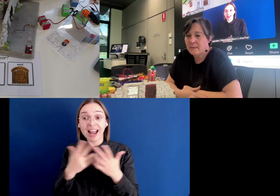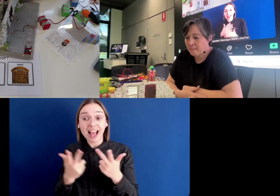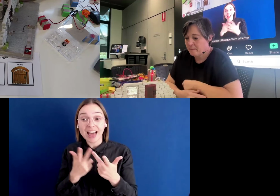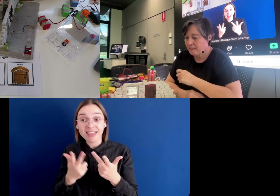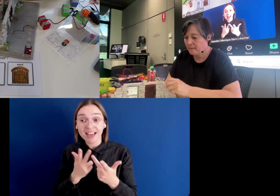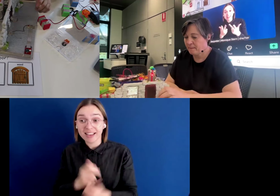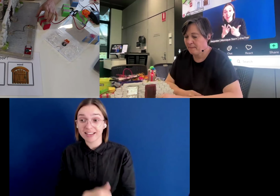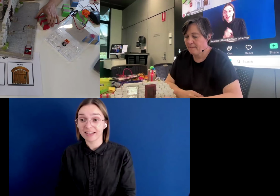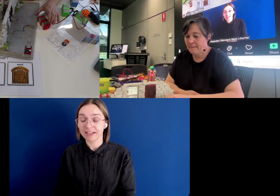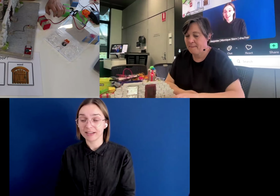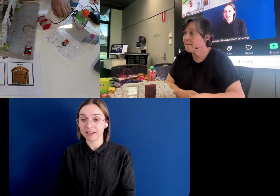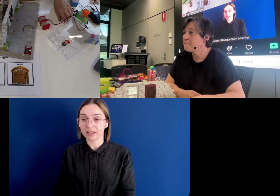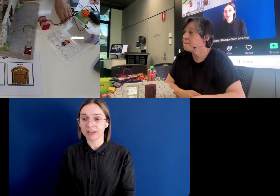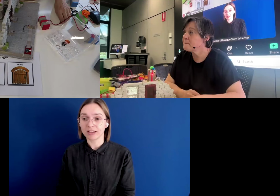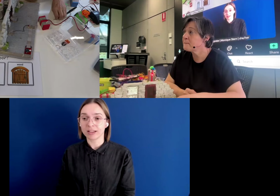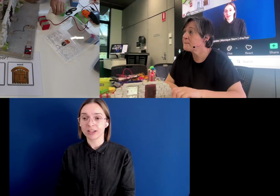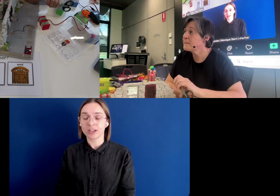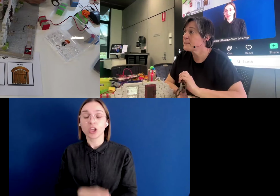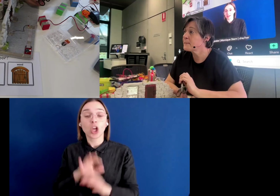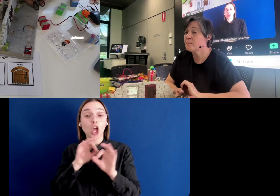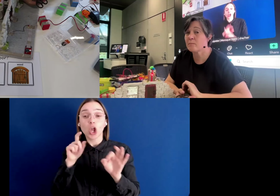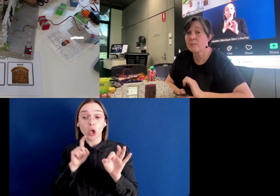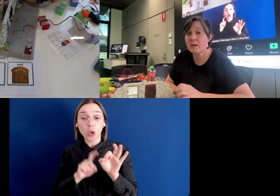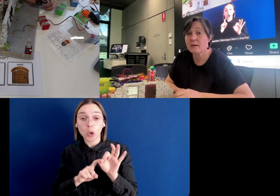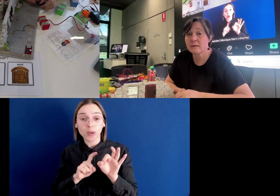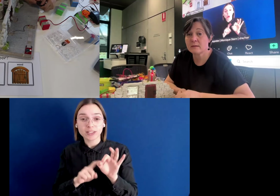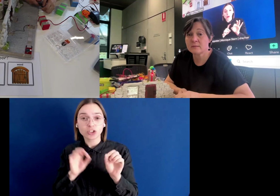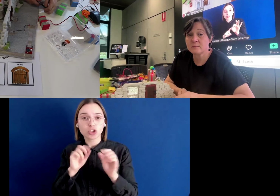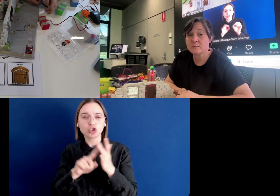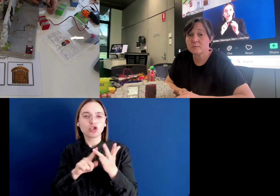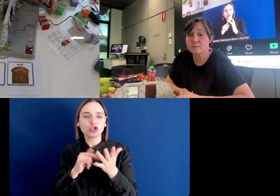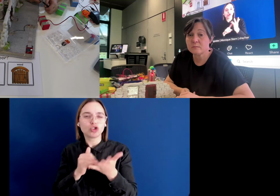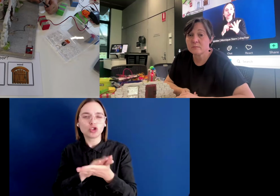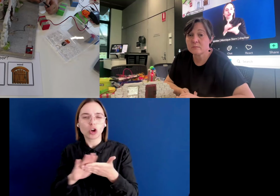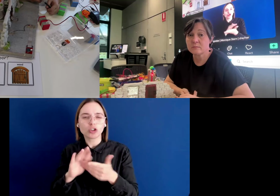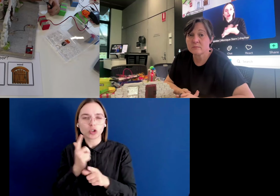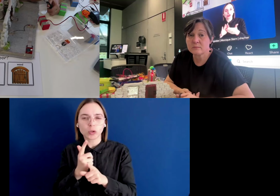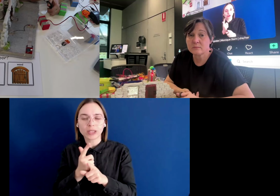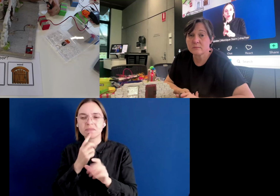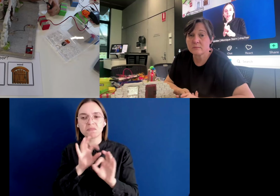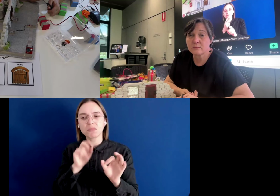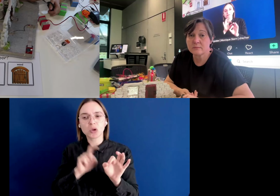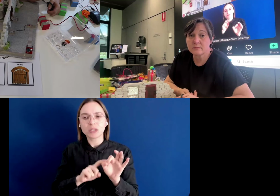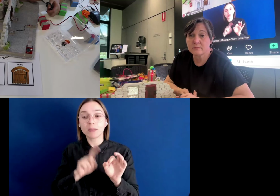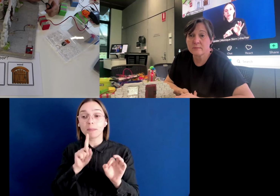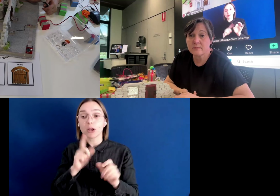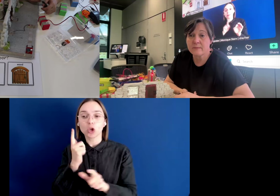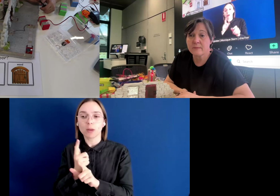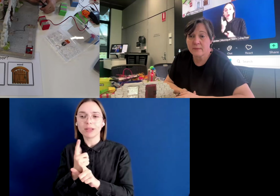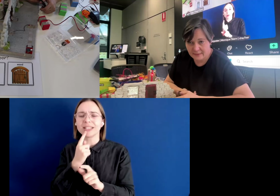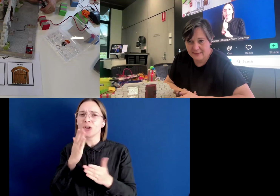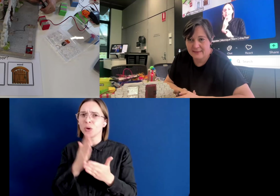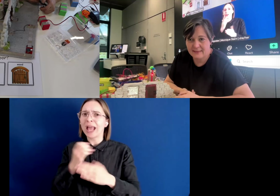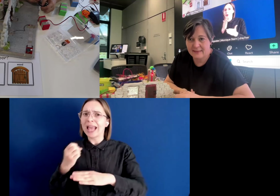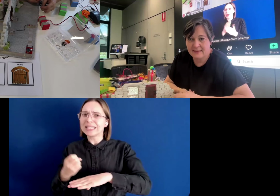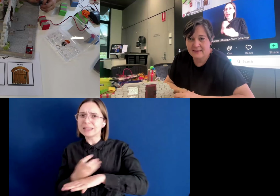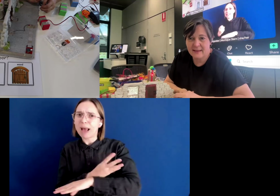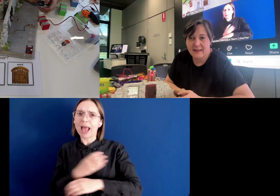So there was not comments, not questions, but comments. So such an inspiring, generous and exciting project. Thank you.